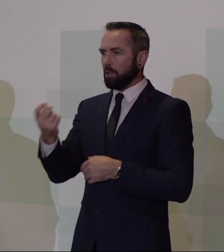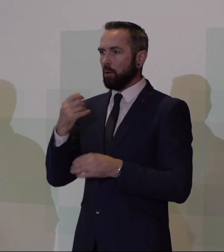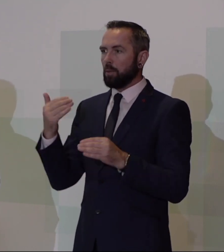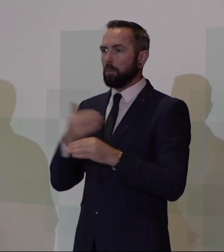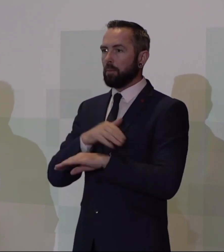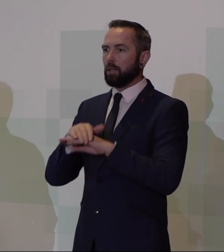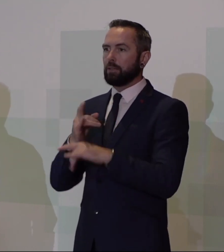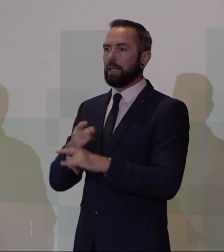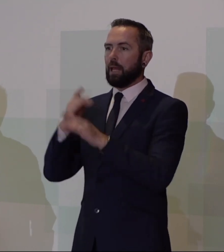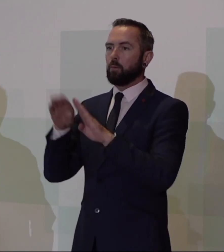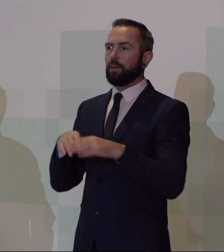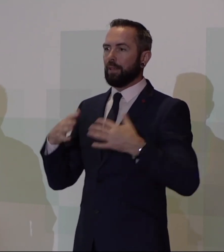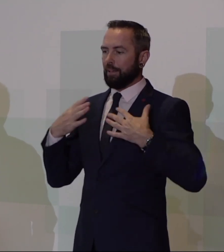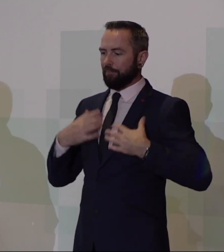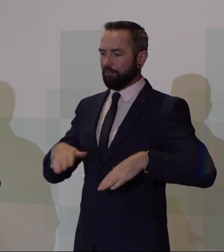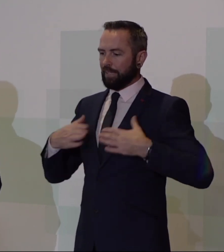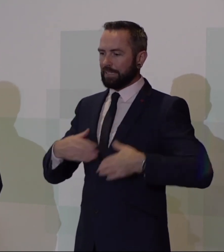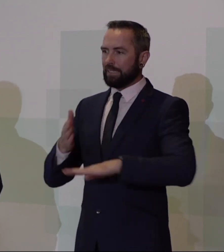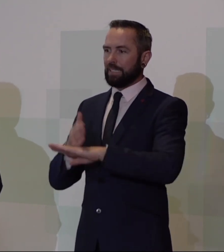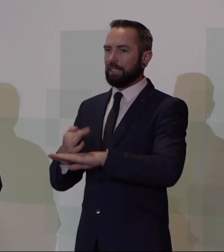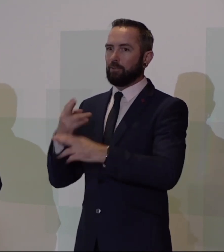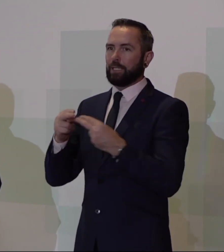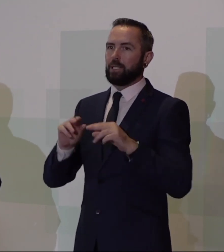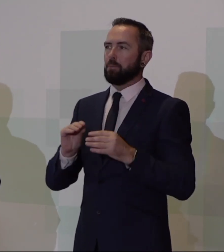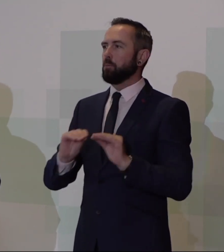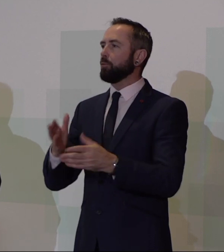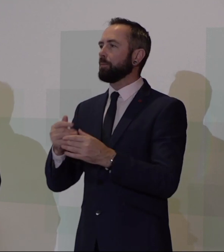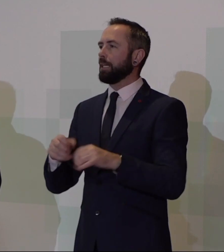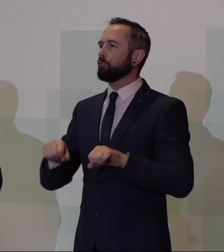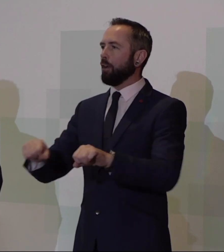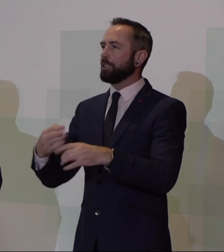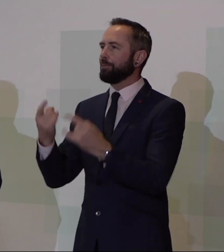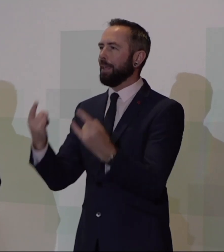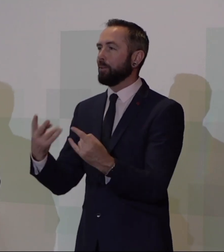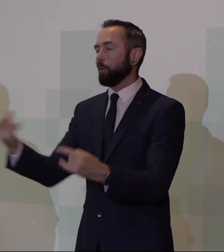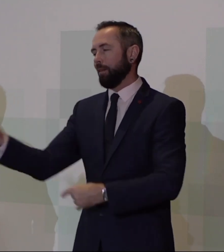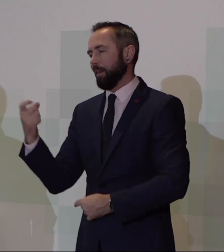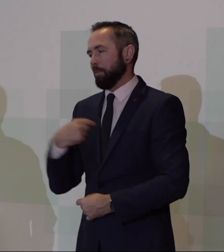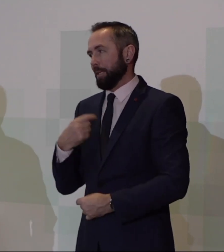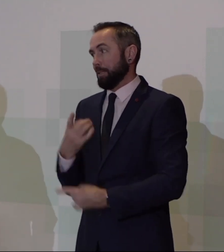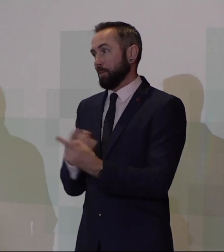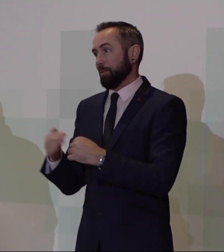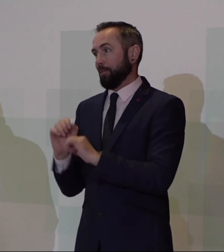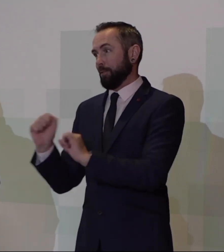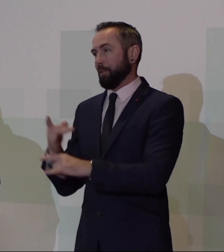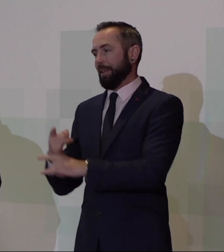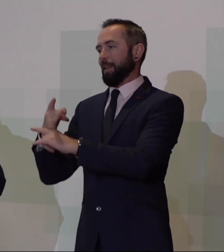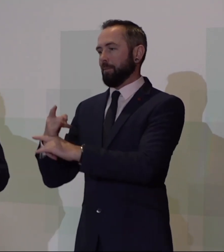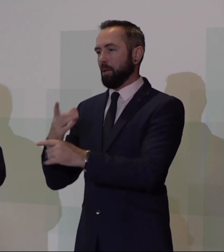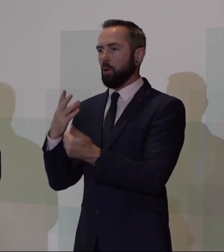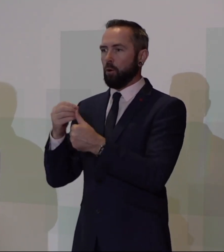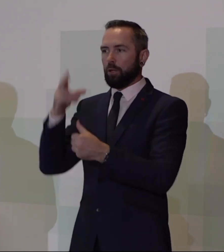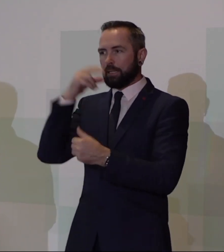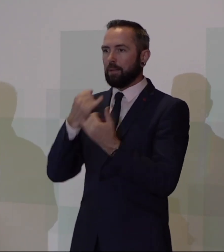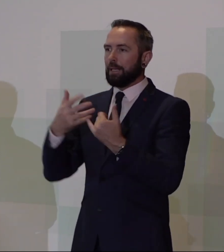colleagues to help out with physical tasks. If something needs to be moved, a trolley or something heavy, they will come and ask me to do that. And other examples might be